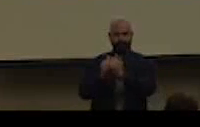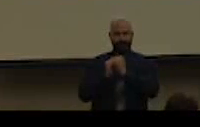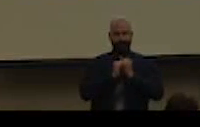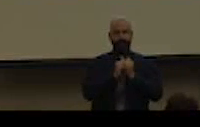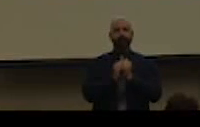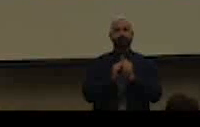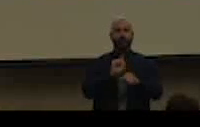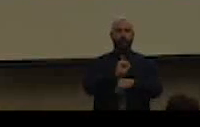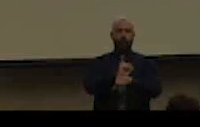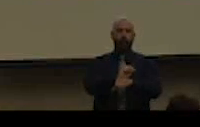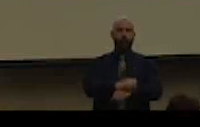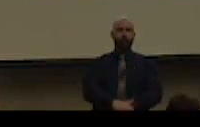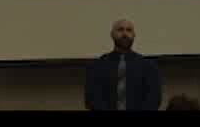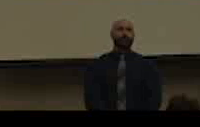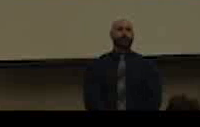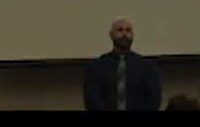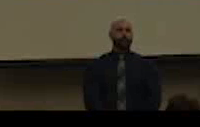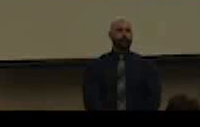say